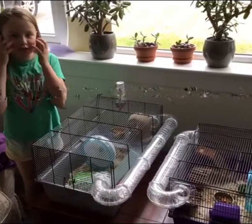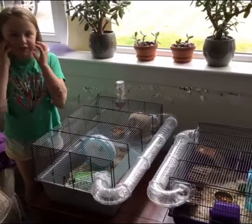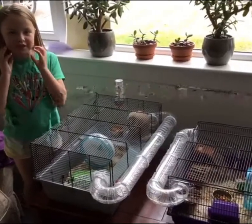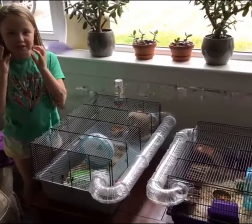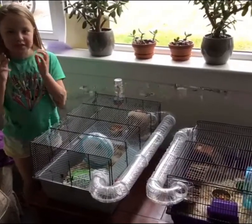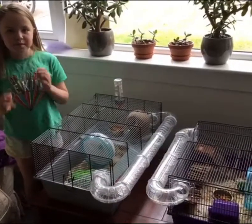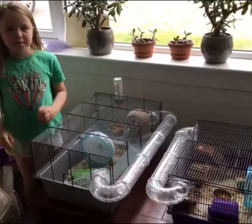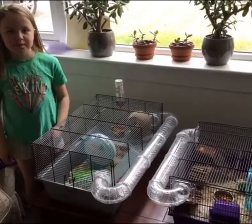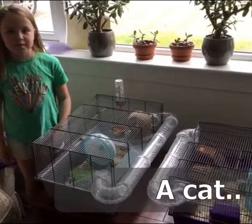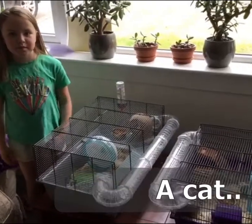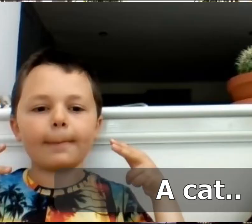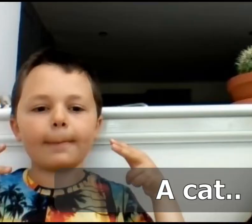hamsters.